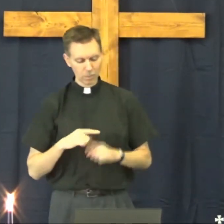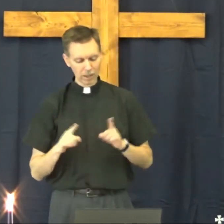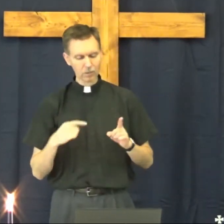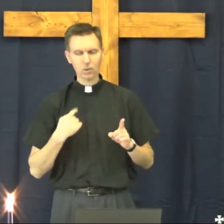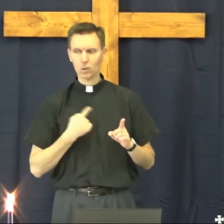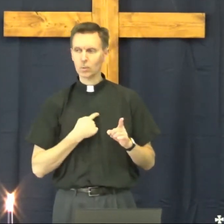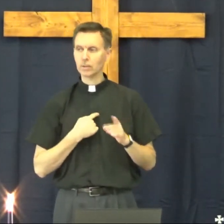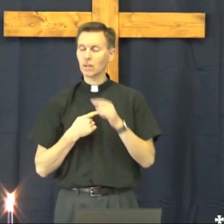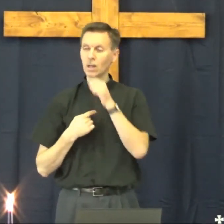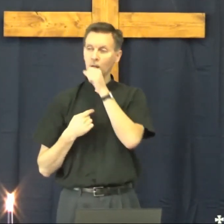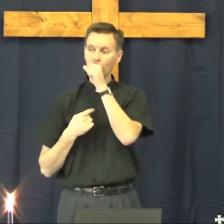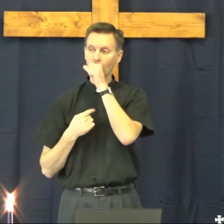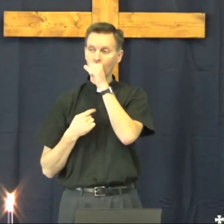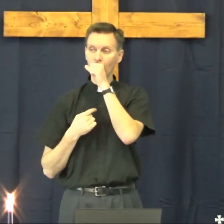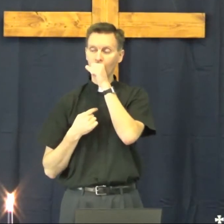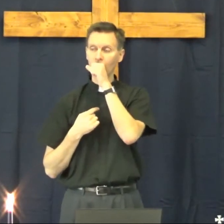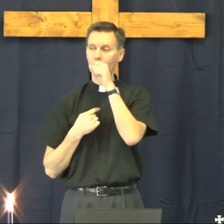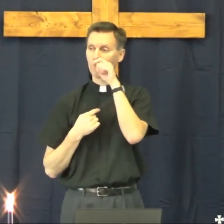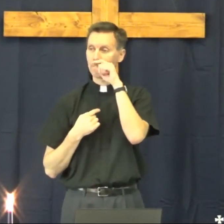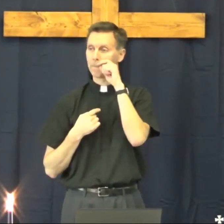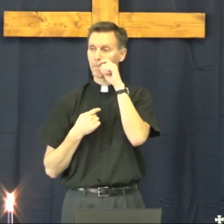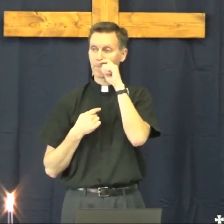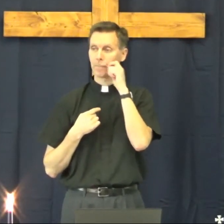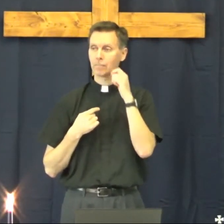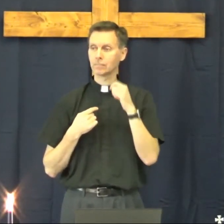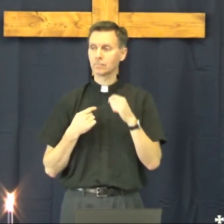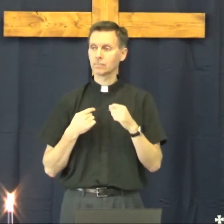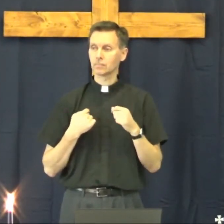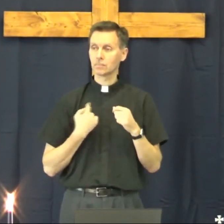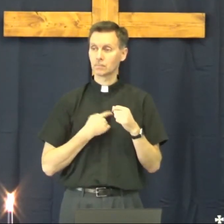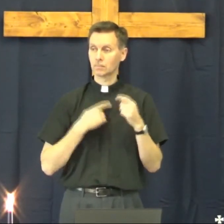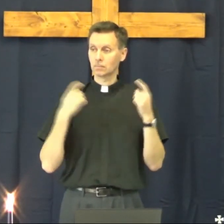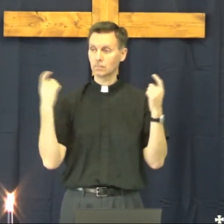But it's nothing that we've done for you.